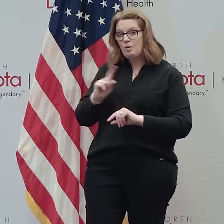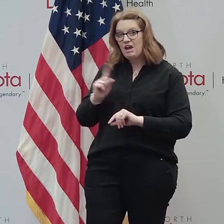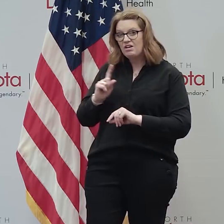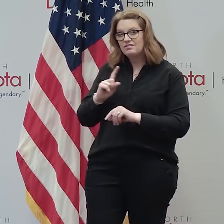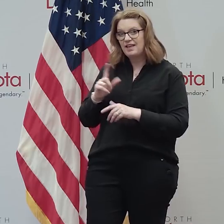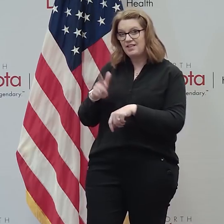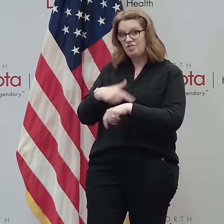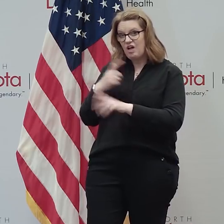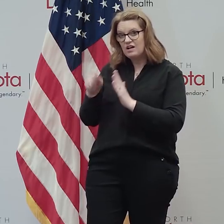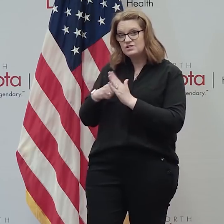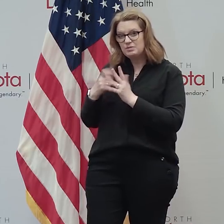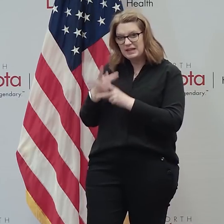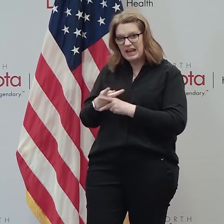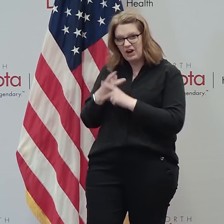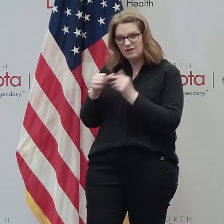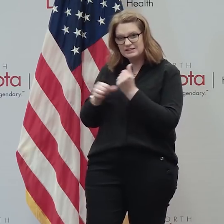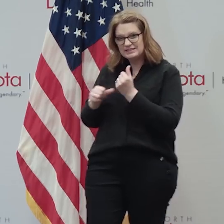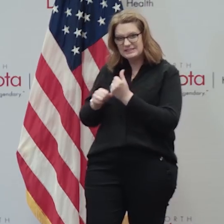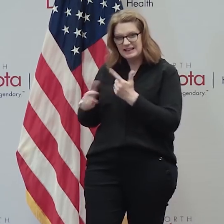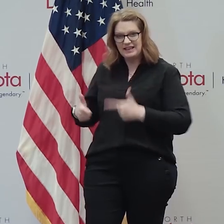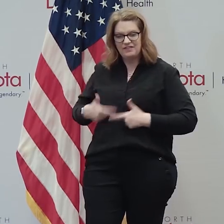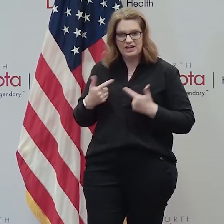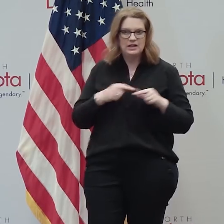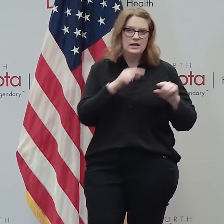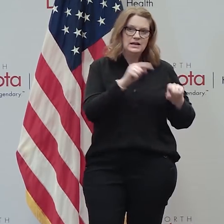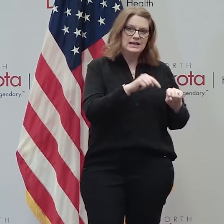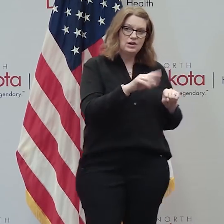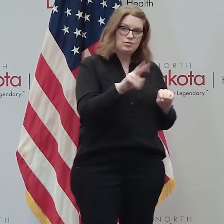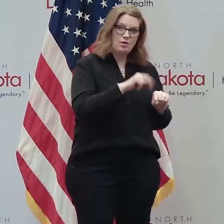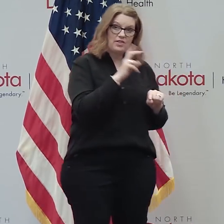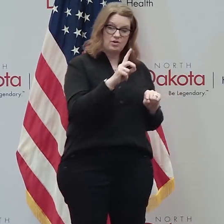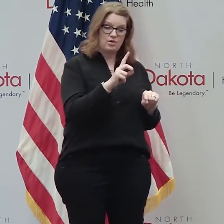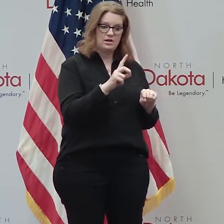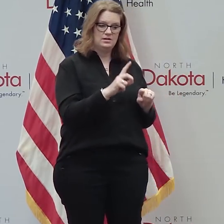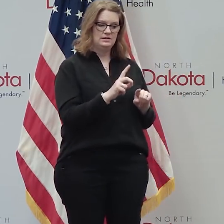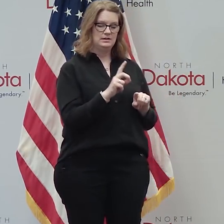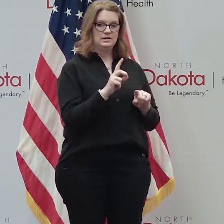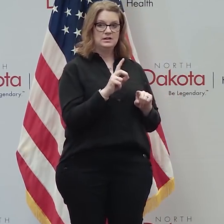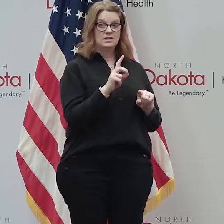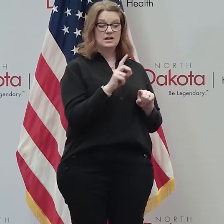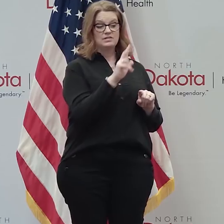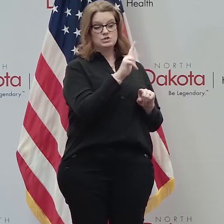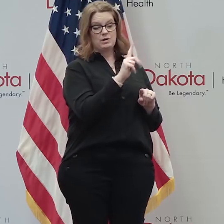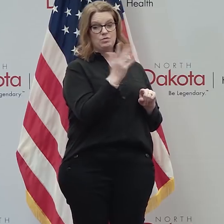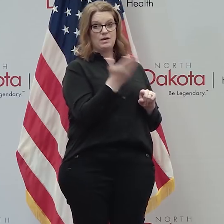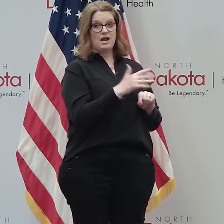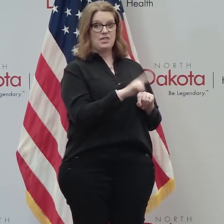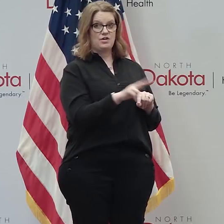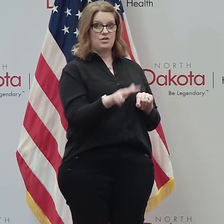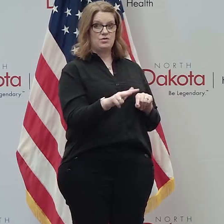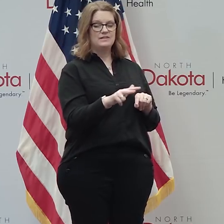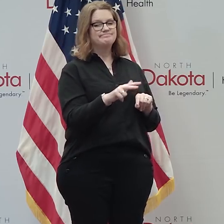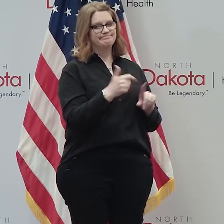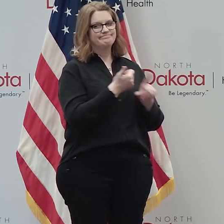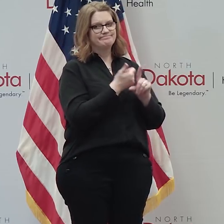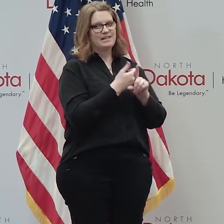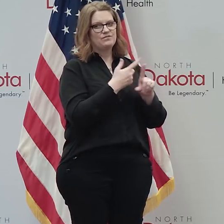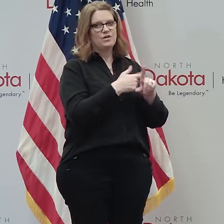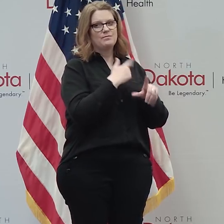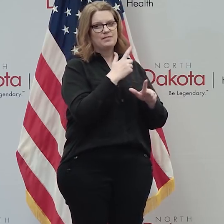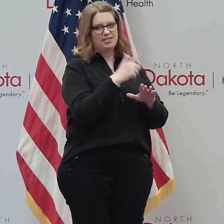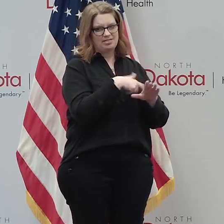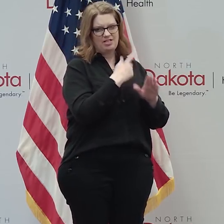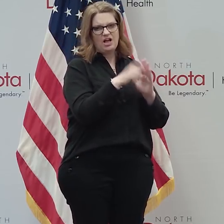or assisted living. In North Dakota, of the 23 of our 33 deaths have been in long-term care facilities, and we